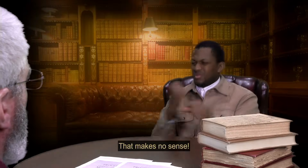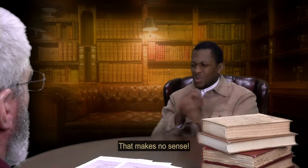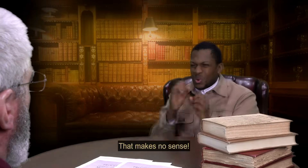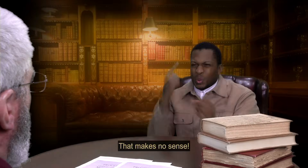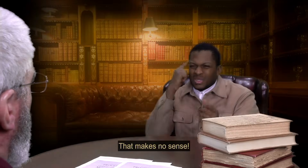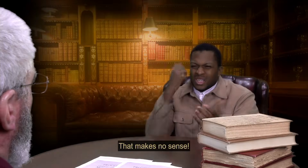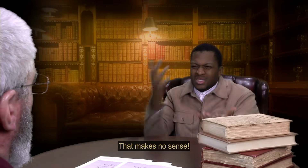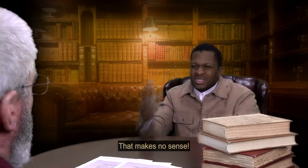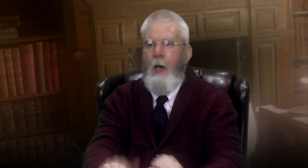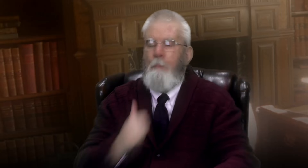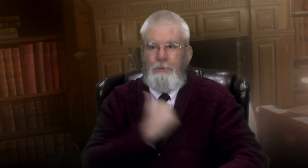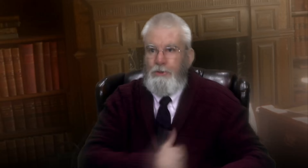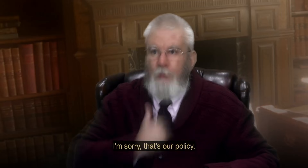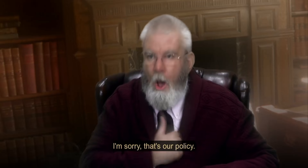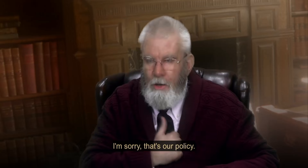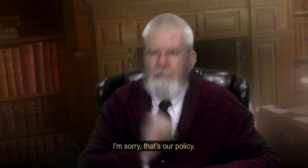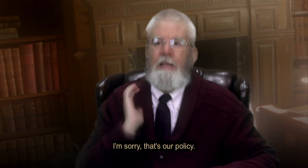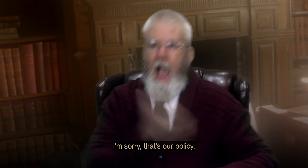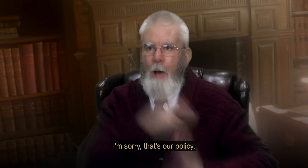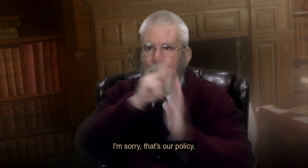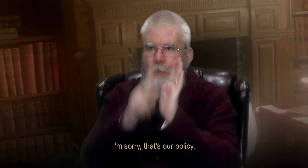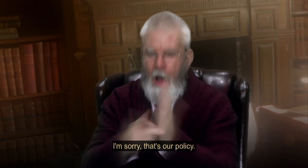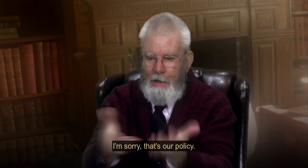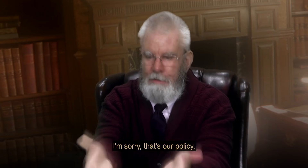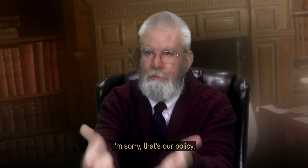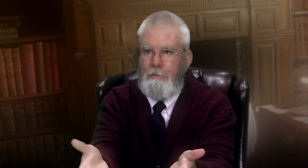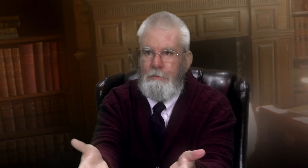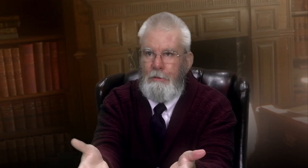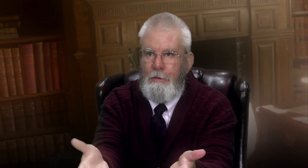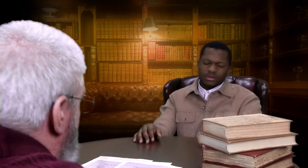That made no sense. I'm sorry, that's our policy.